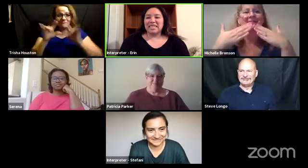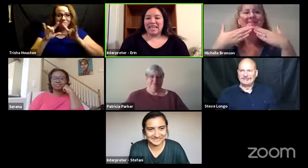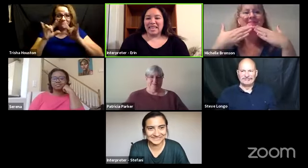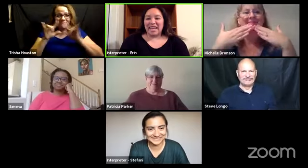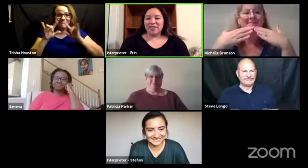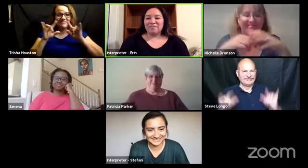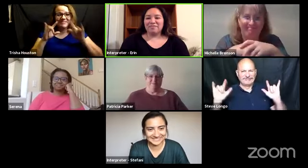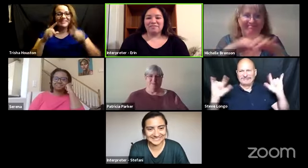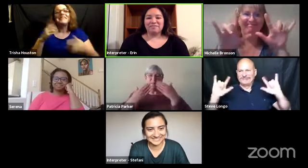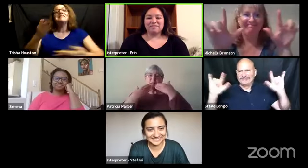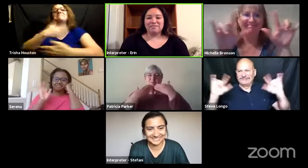Take care.